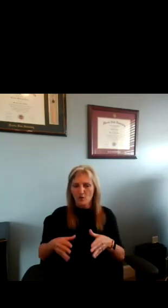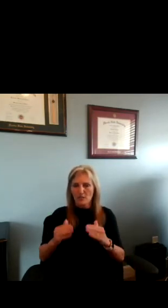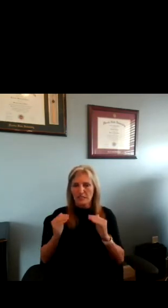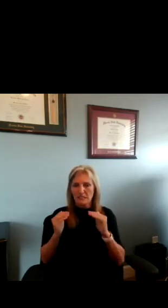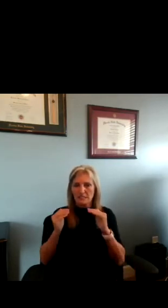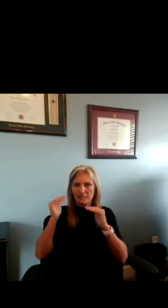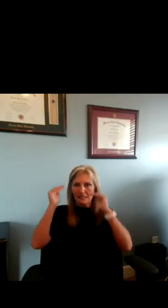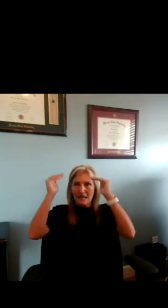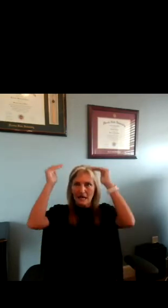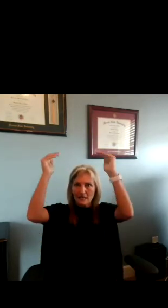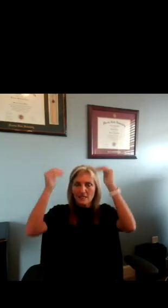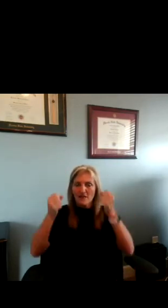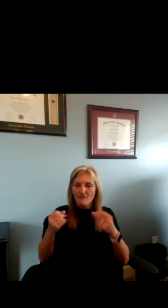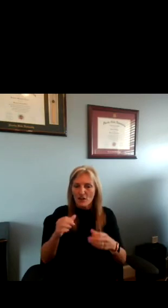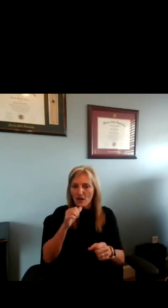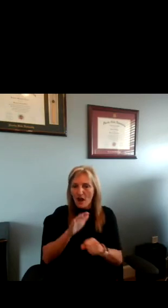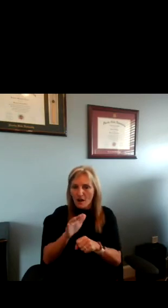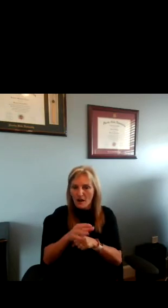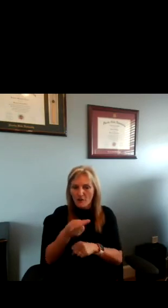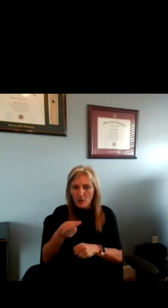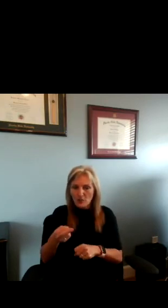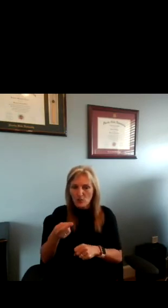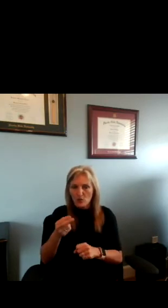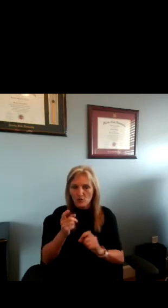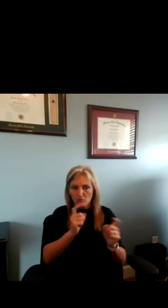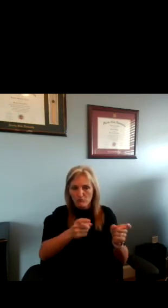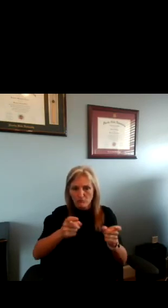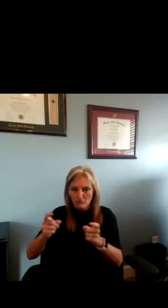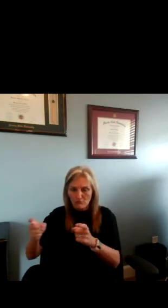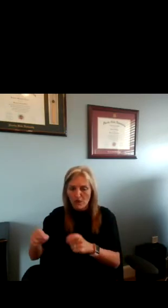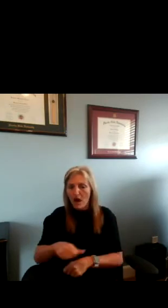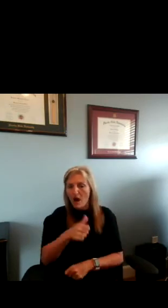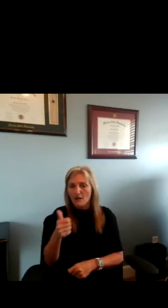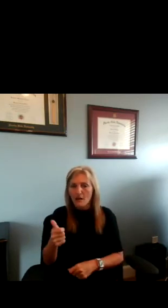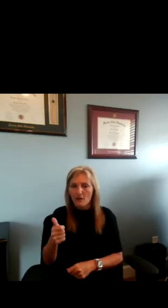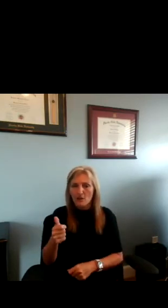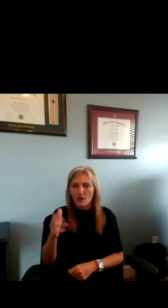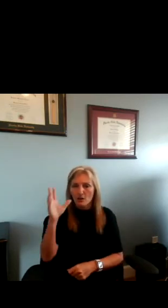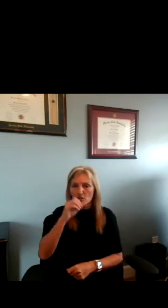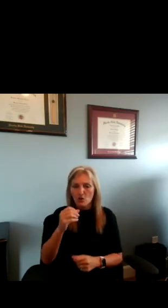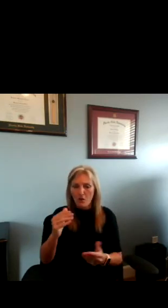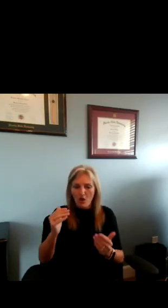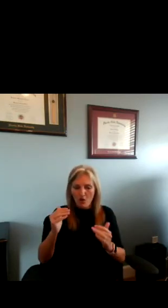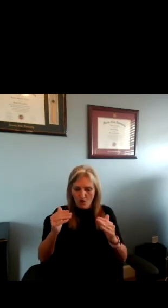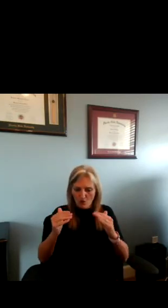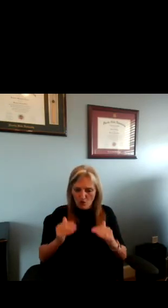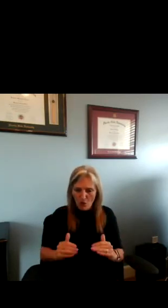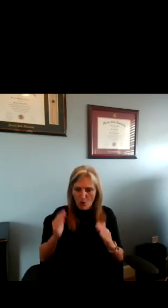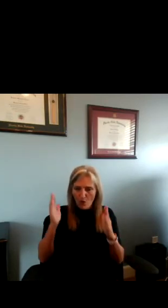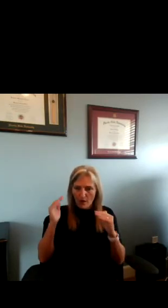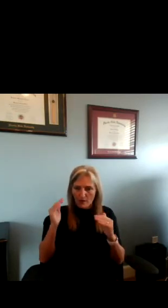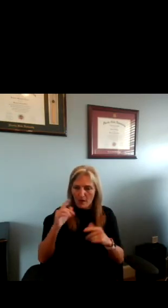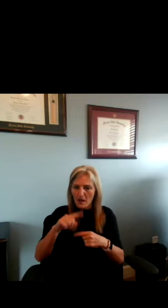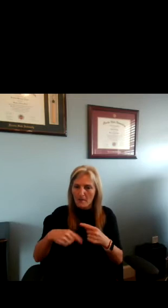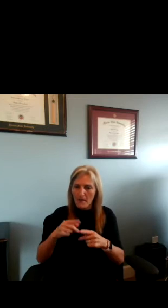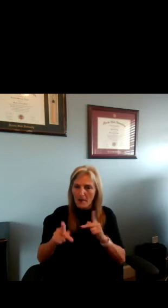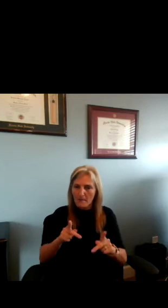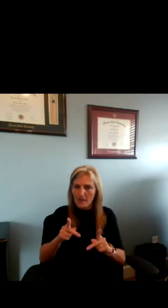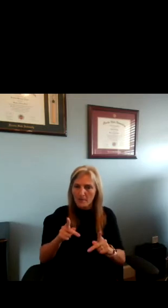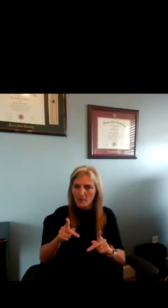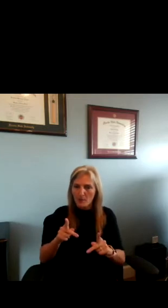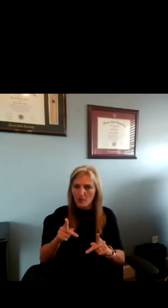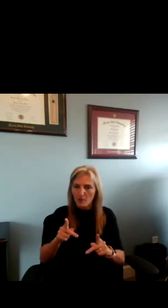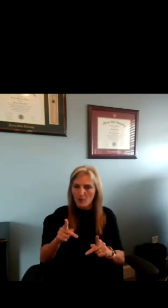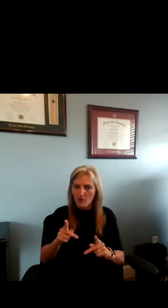enough resources to go around. Another is the assumed low expectations about people based on